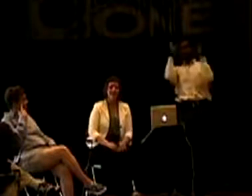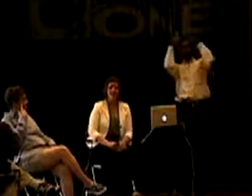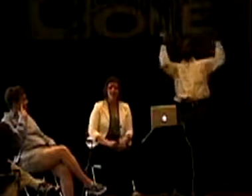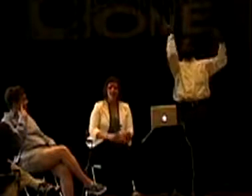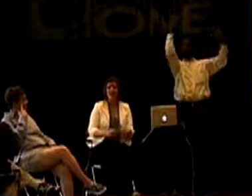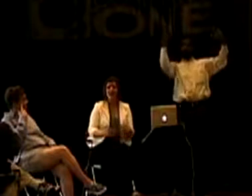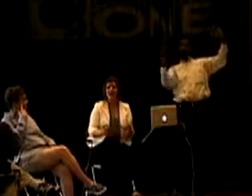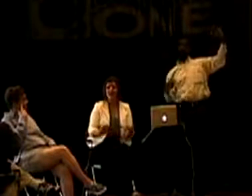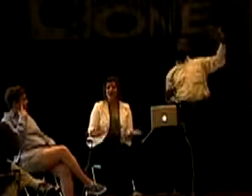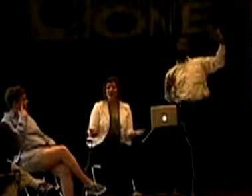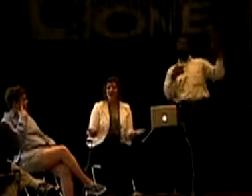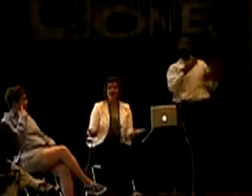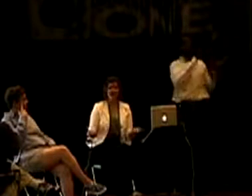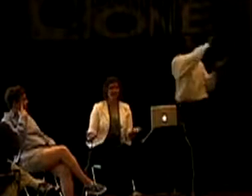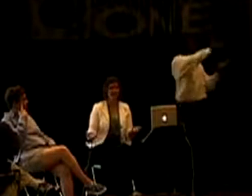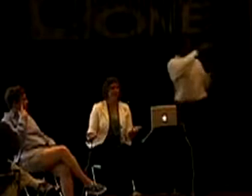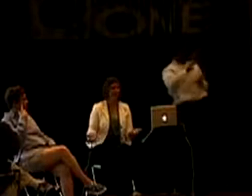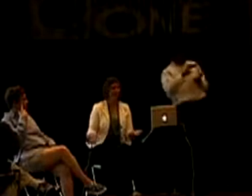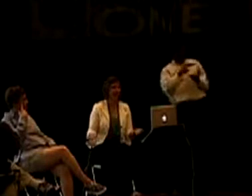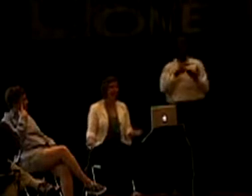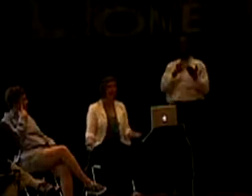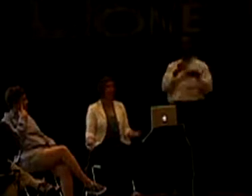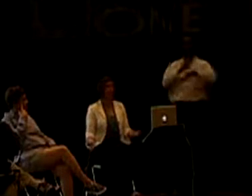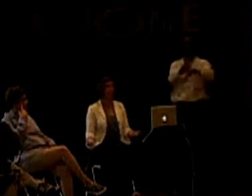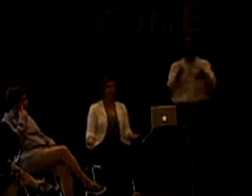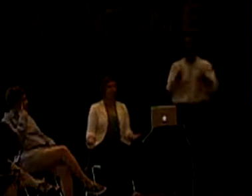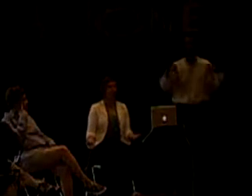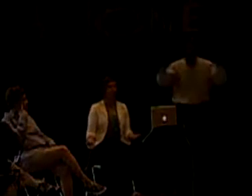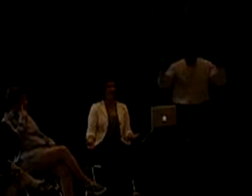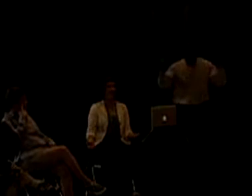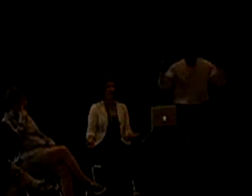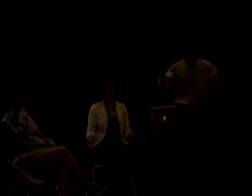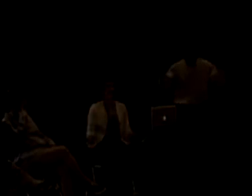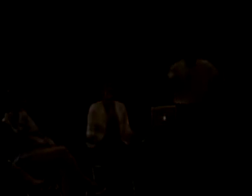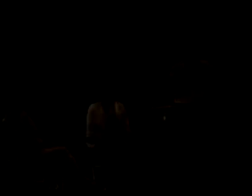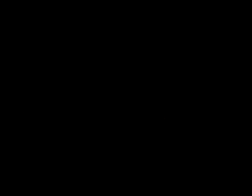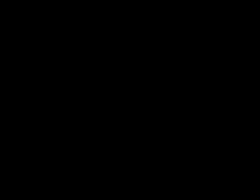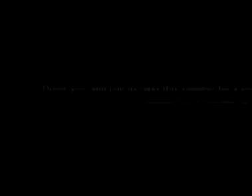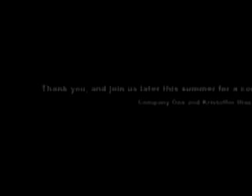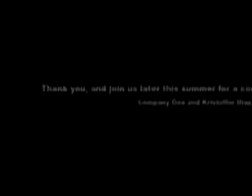We are nearing the end of the allotted time we have for this conversation.